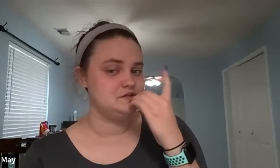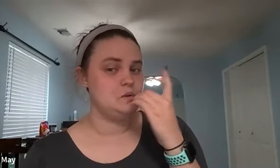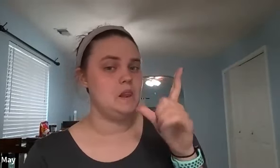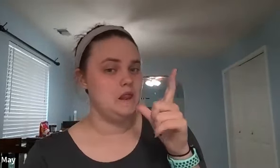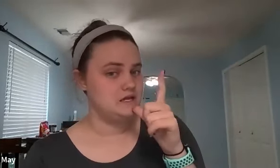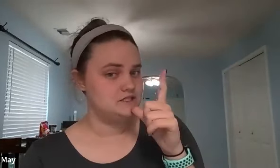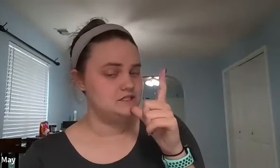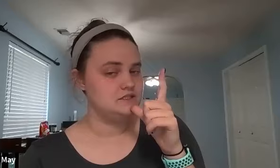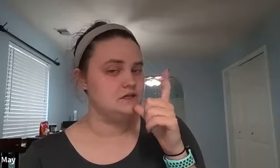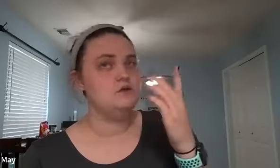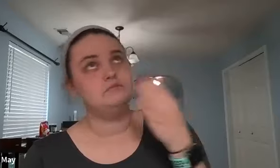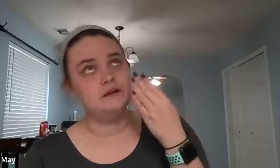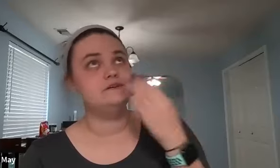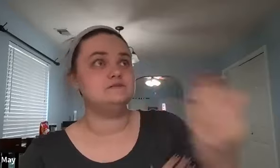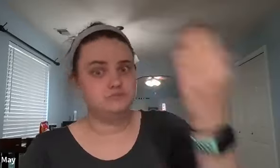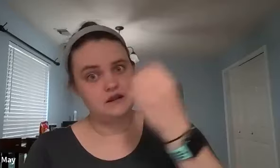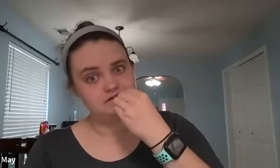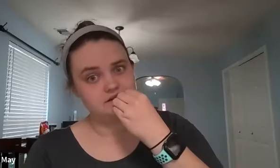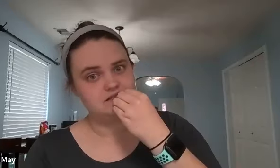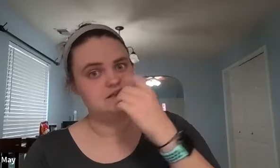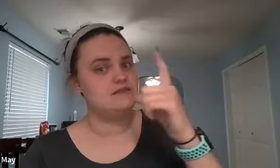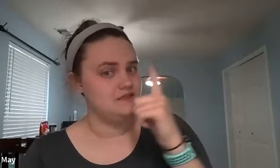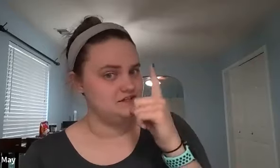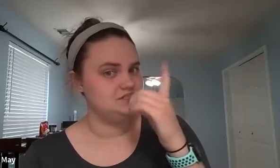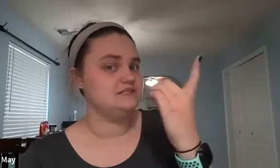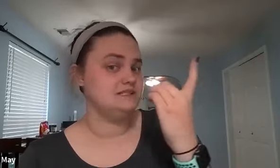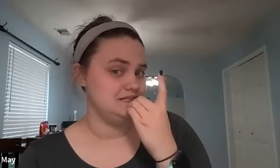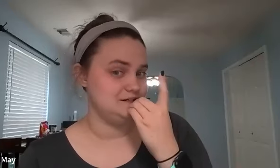So lunch, breakfast, lunch, dinner.